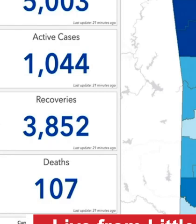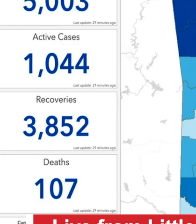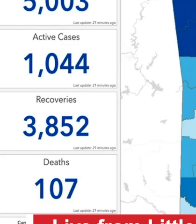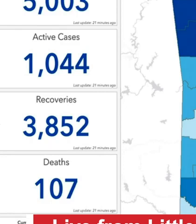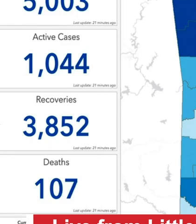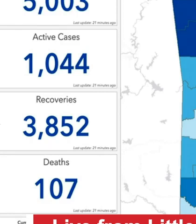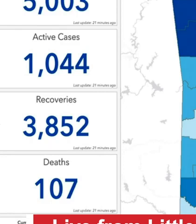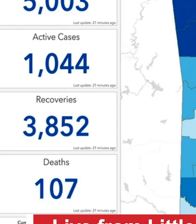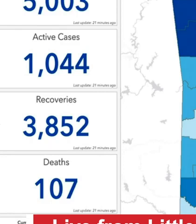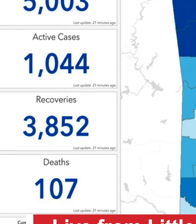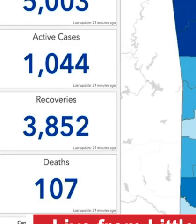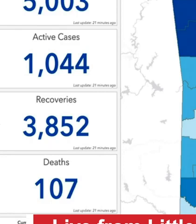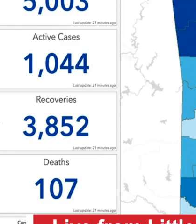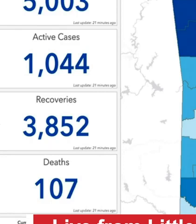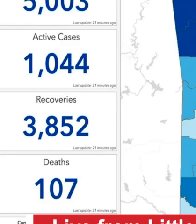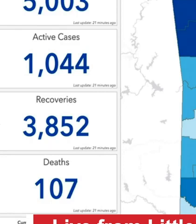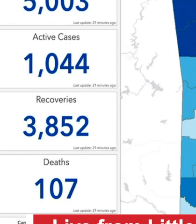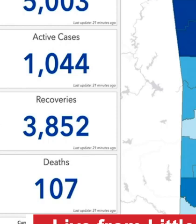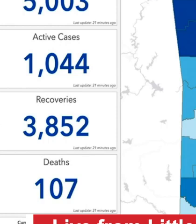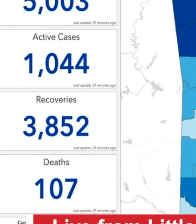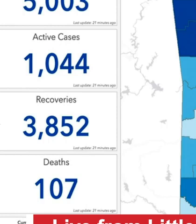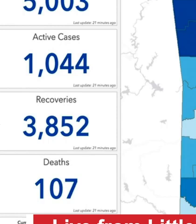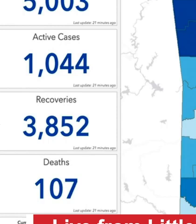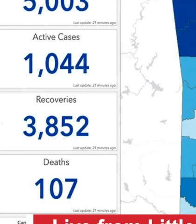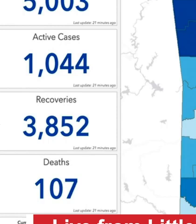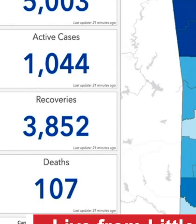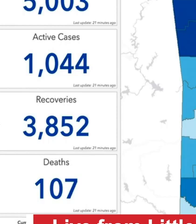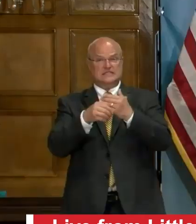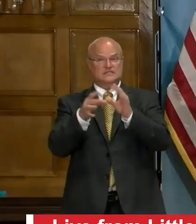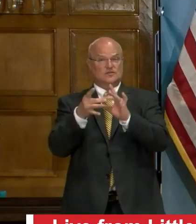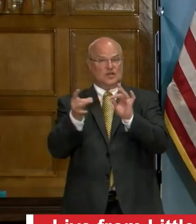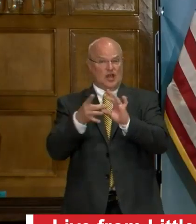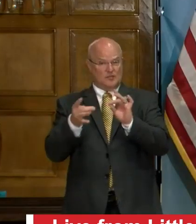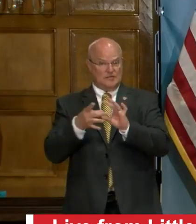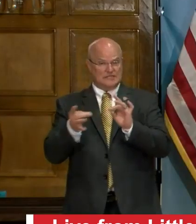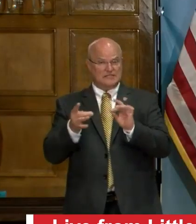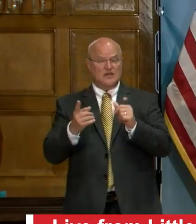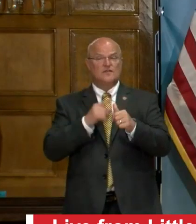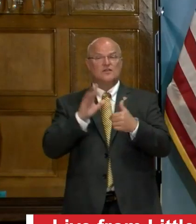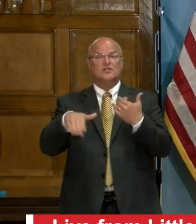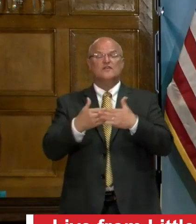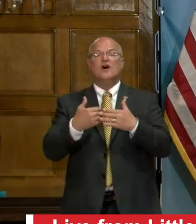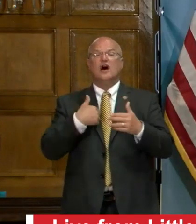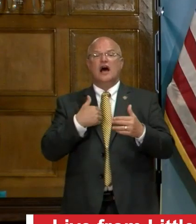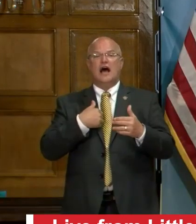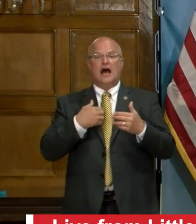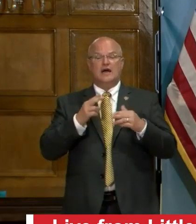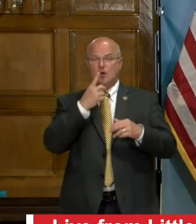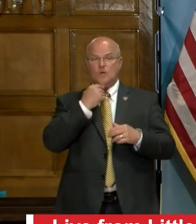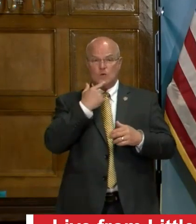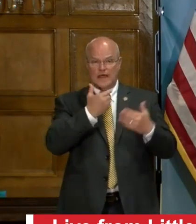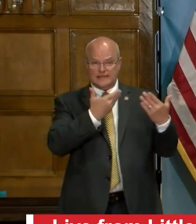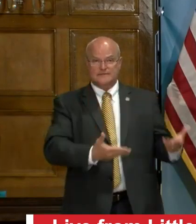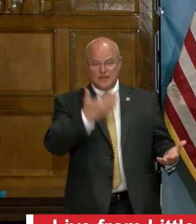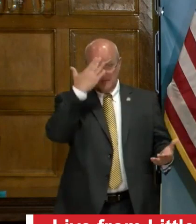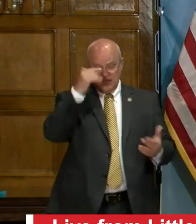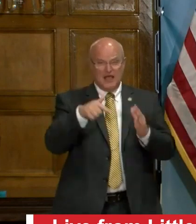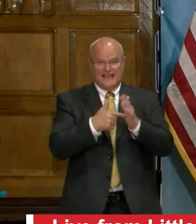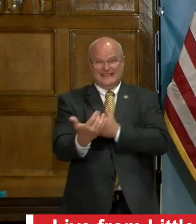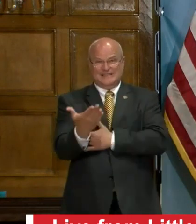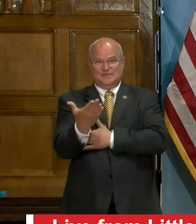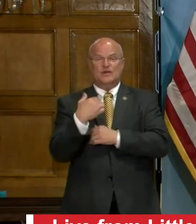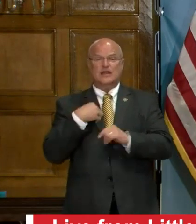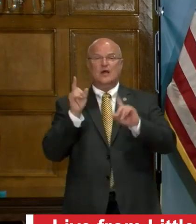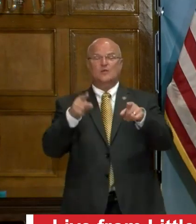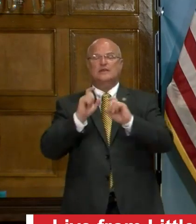website. Two really quick additional comments. First of all, I'm wearing red because this morning